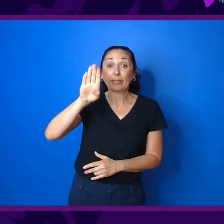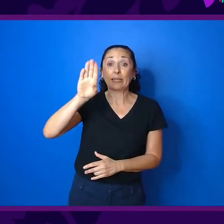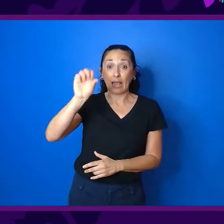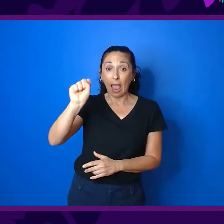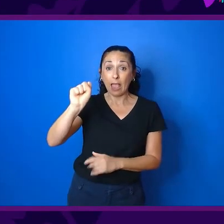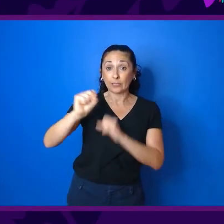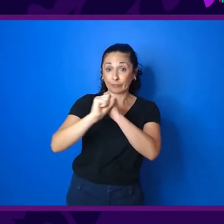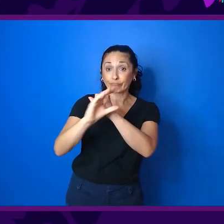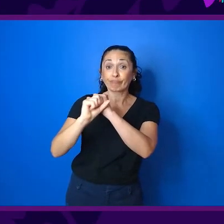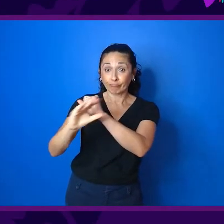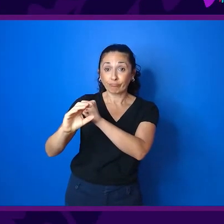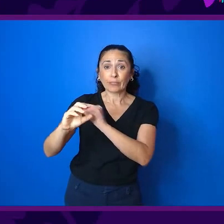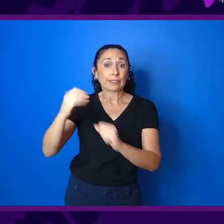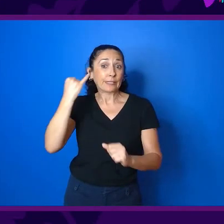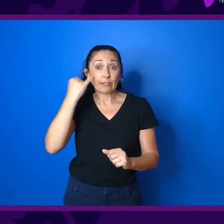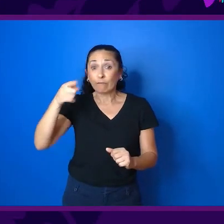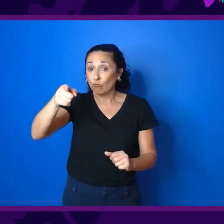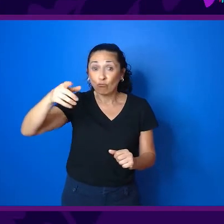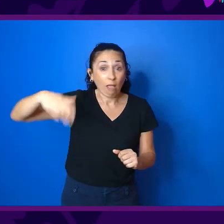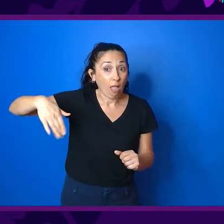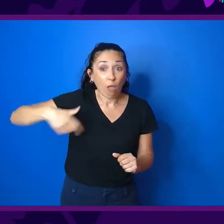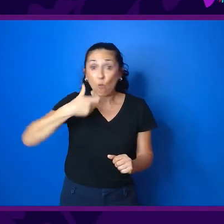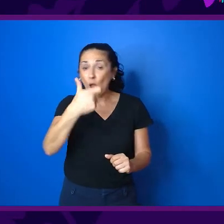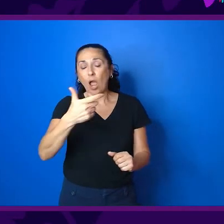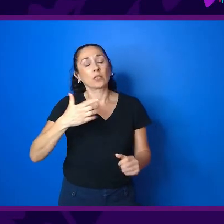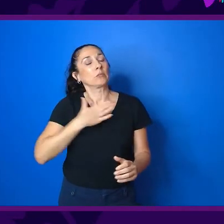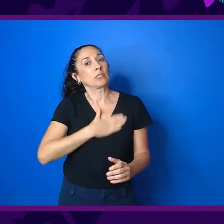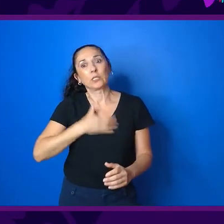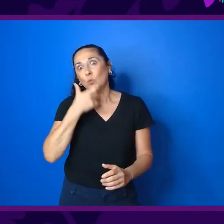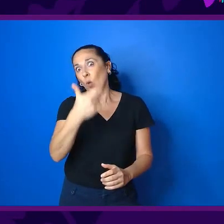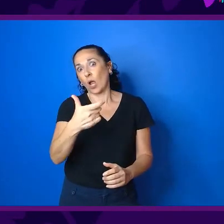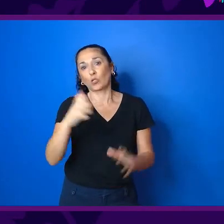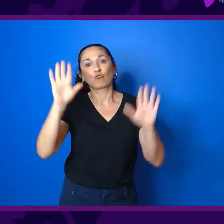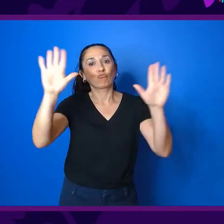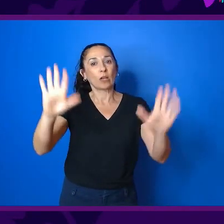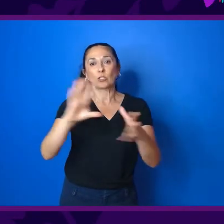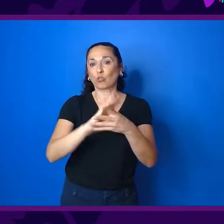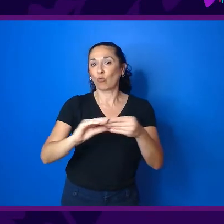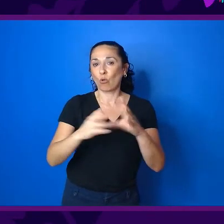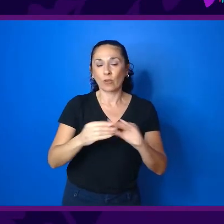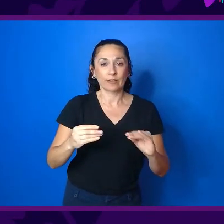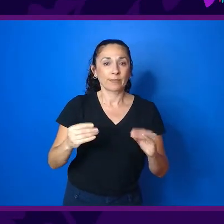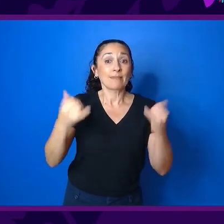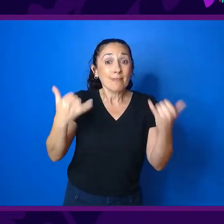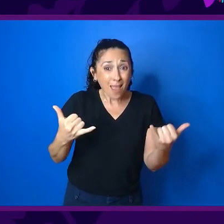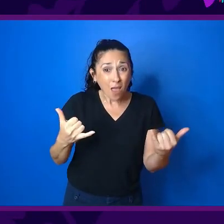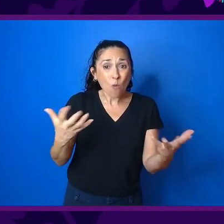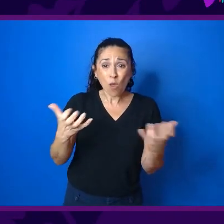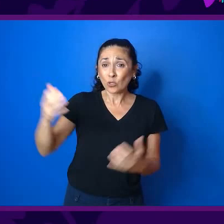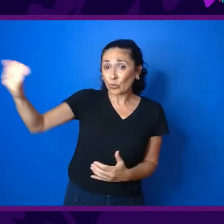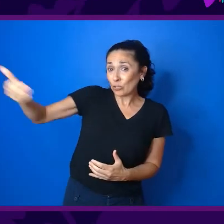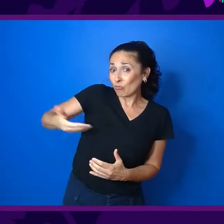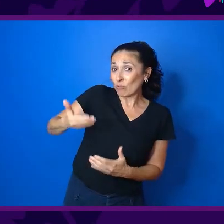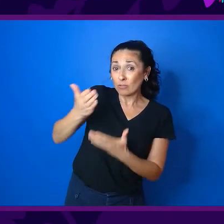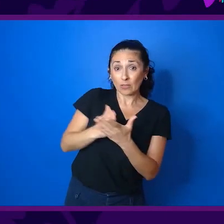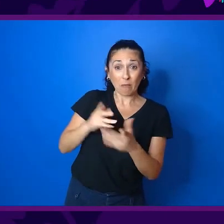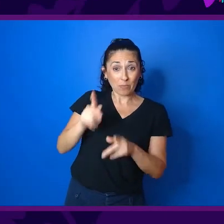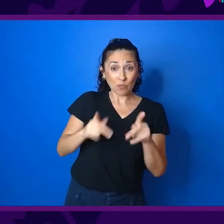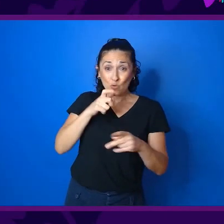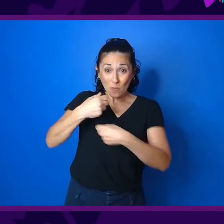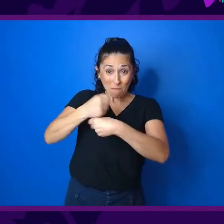highly suggest it. It's a great story. And having said that, I would like to introduce some of the people that made that documentary